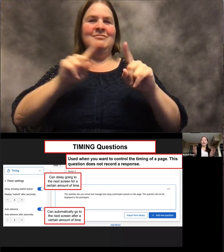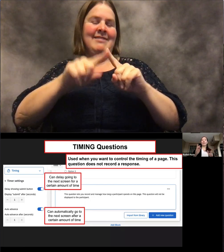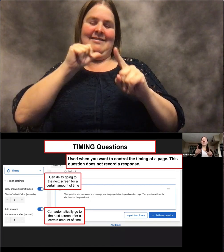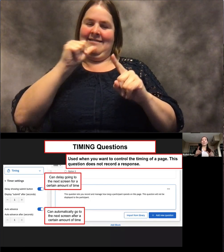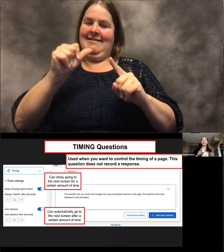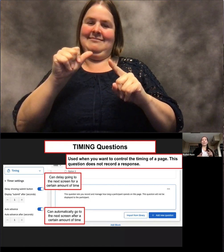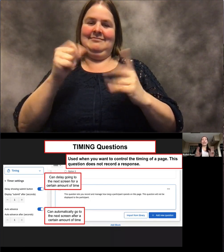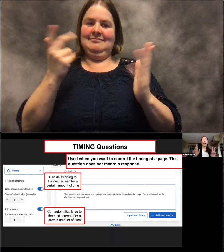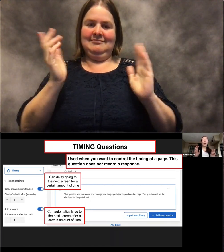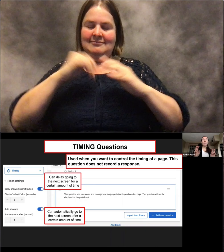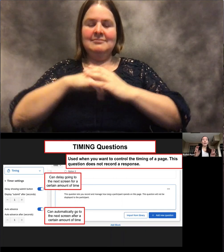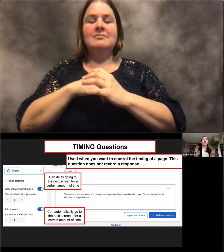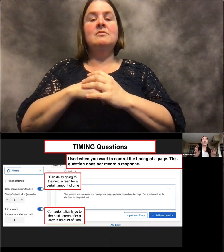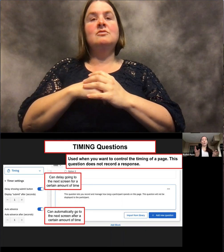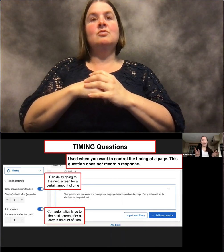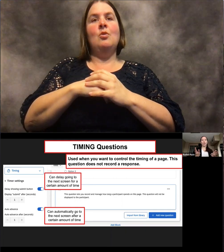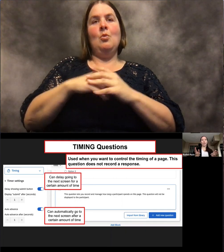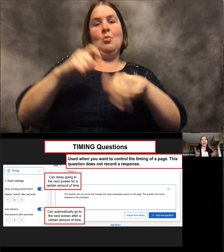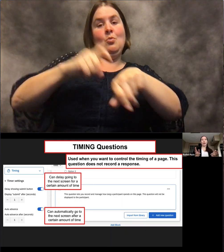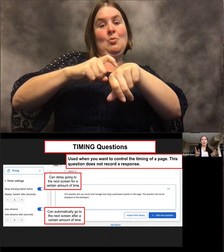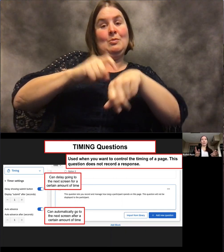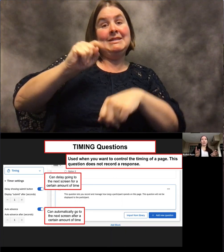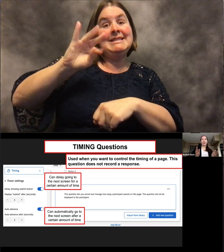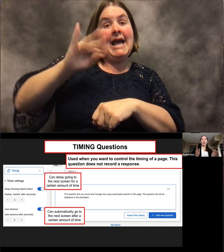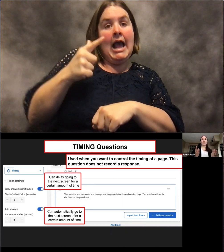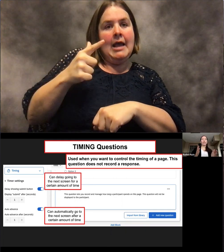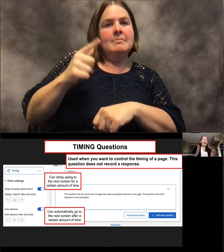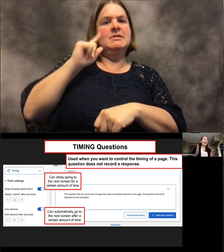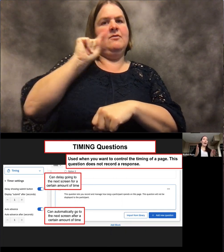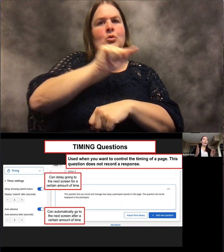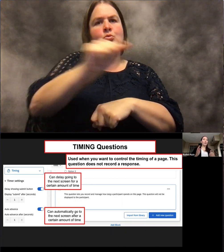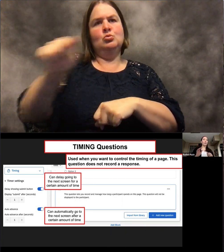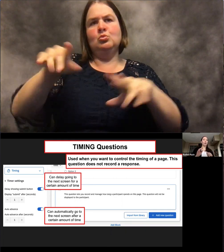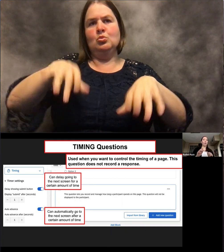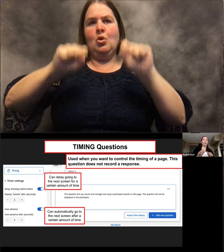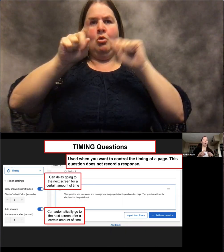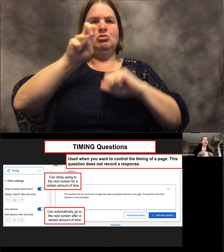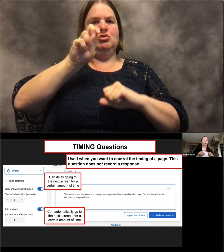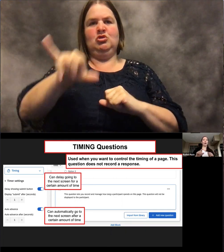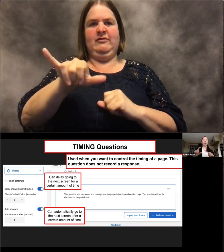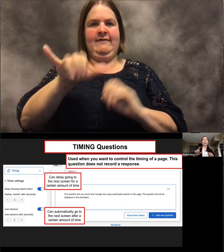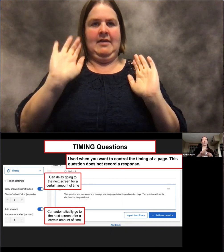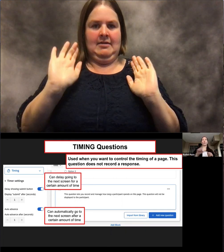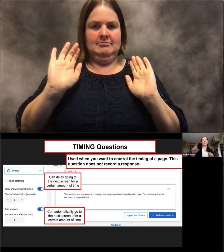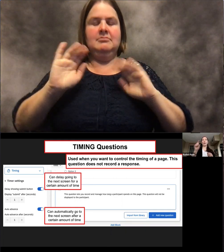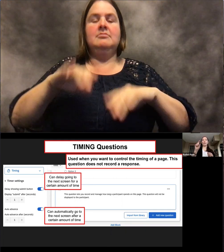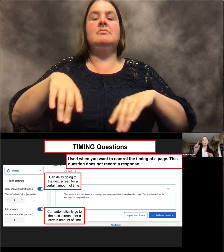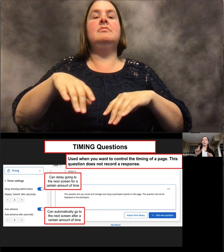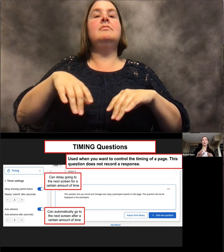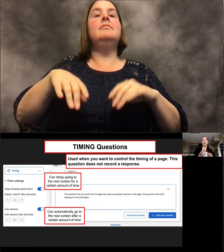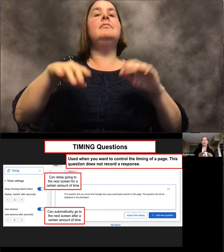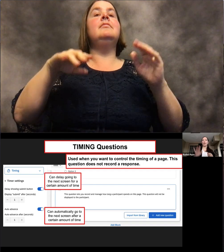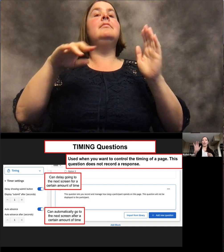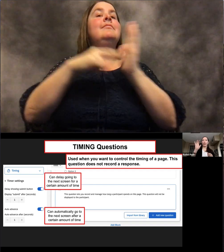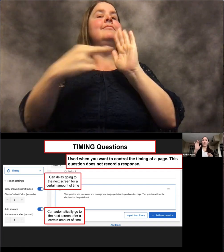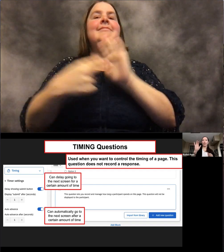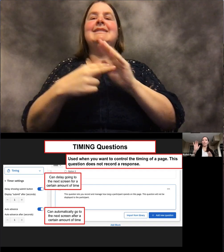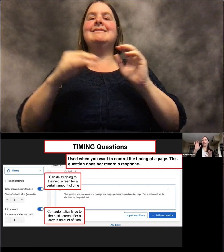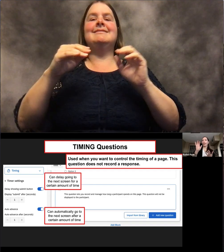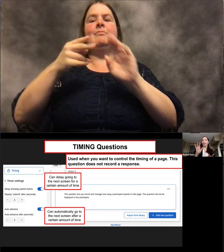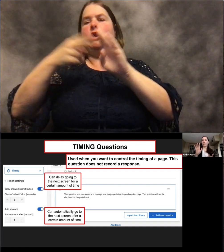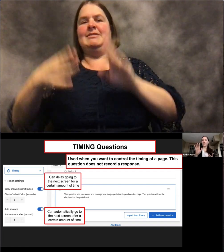again, this timing question type does not actually record a response that a participant